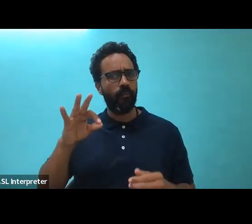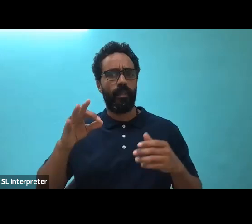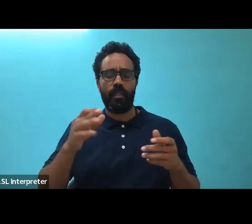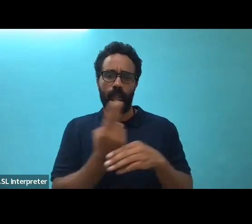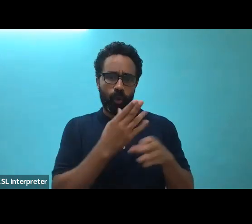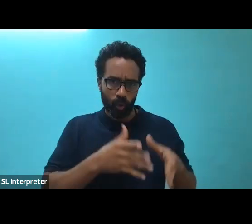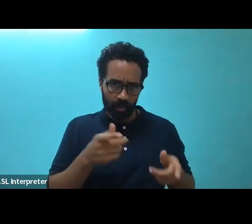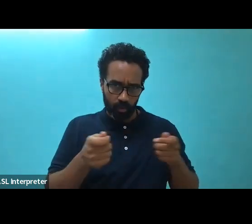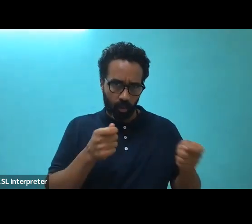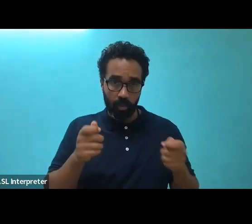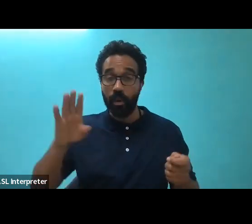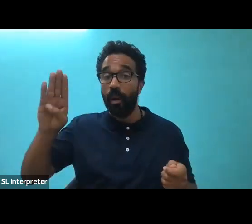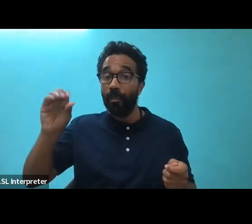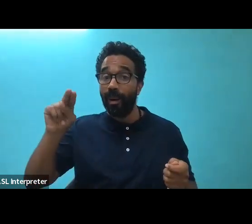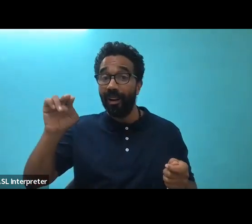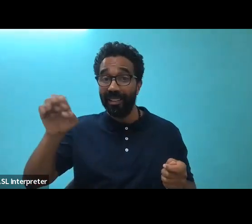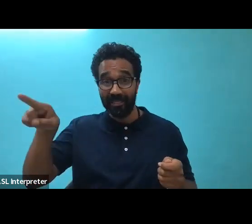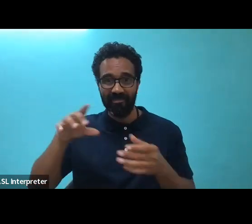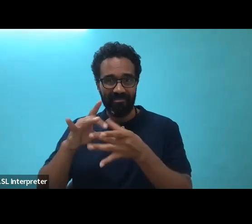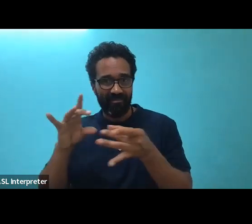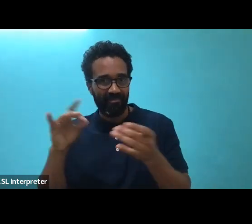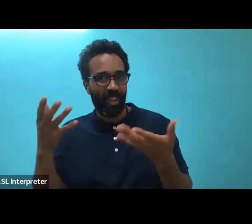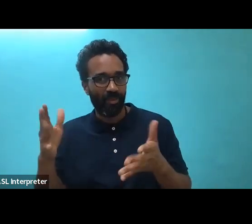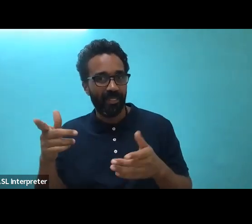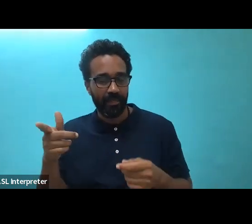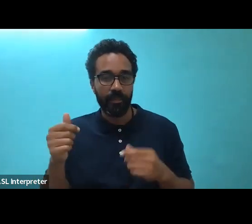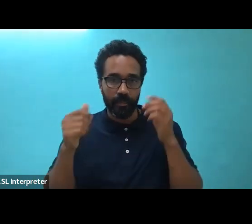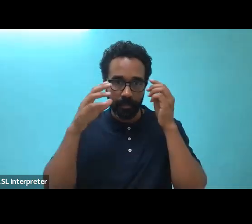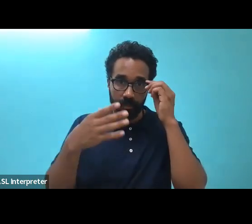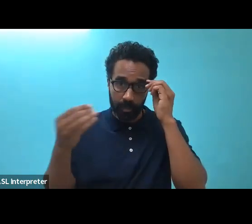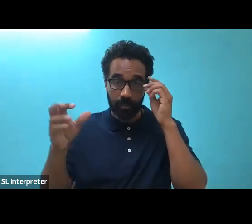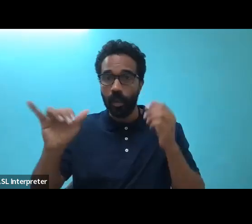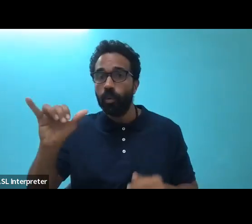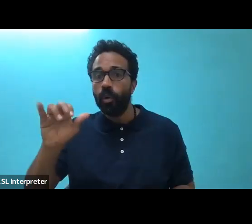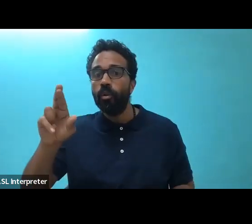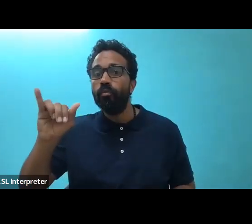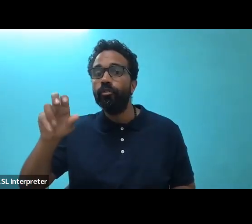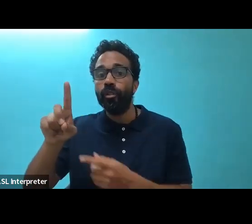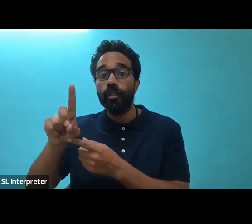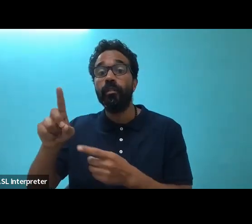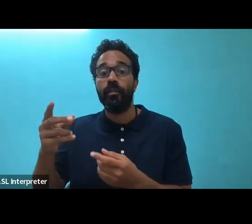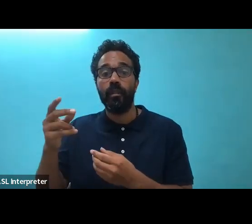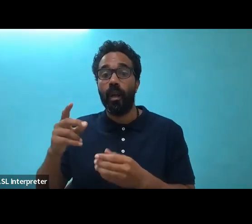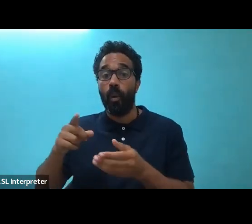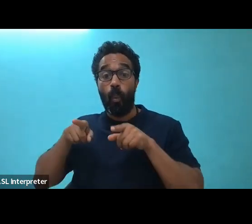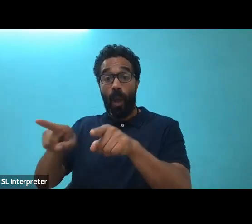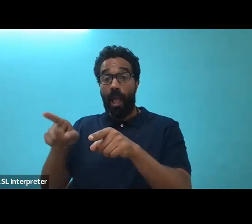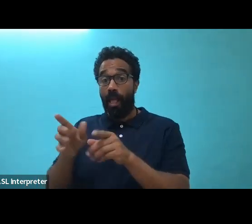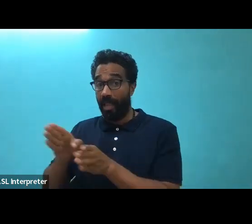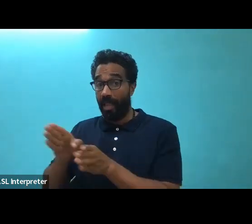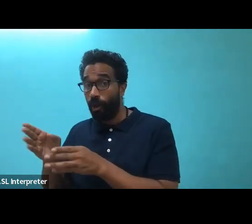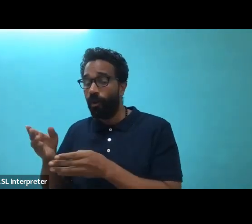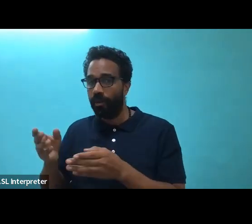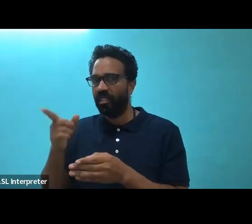in her presentation. I'll also note, and Richard had said this when we were preparing for this, he said, hey, Bill, you